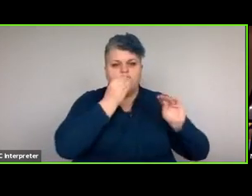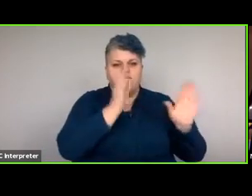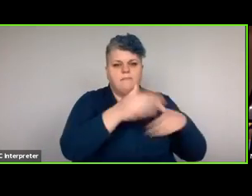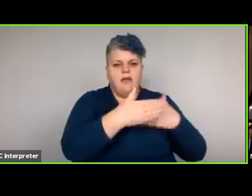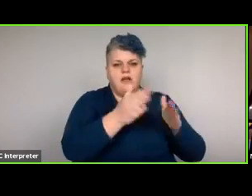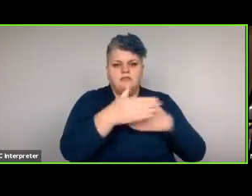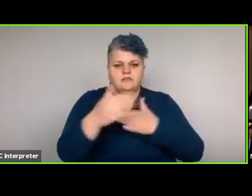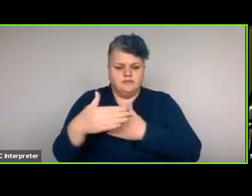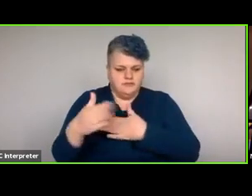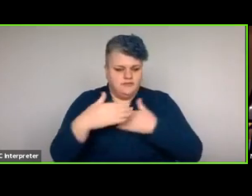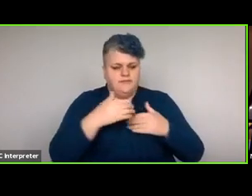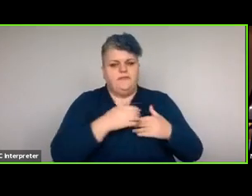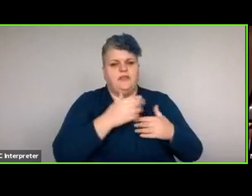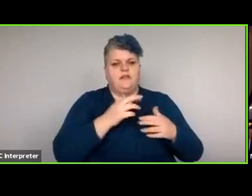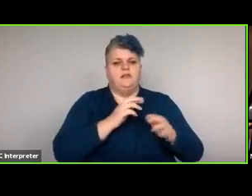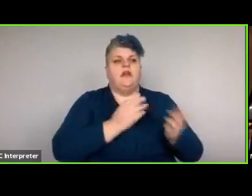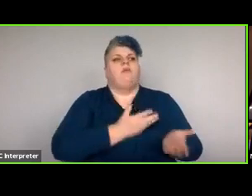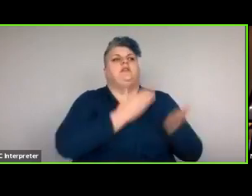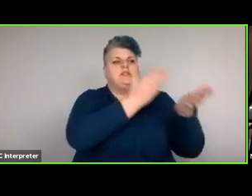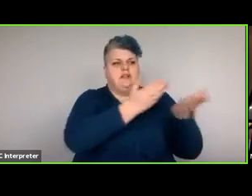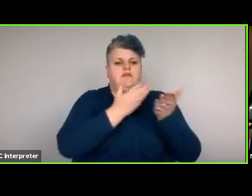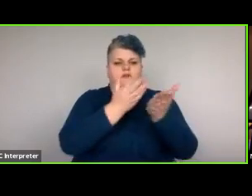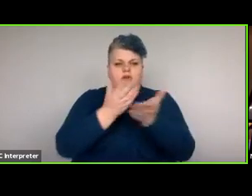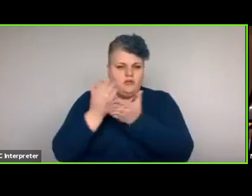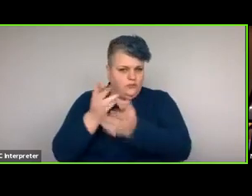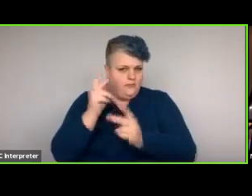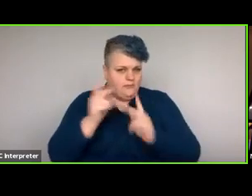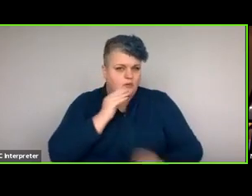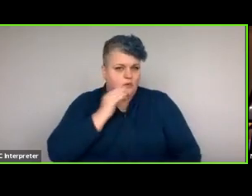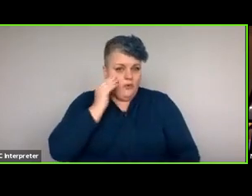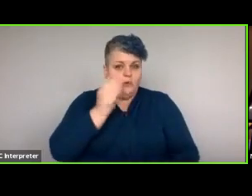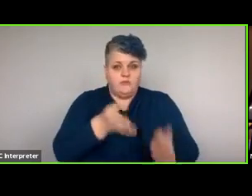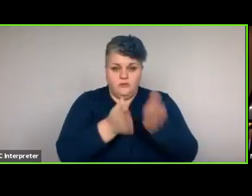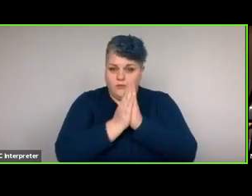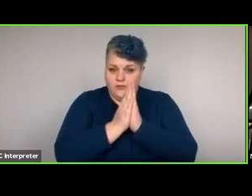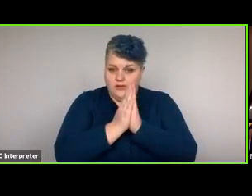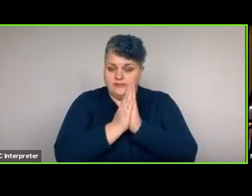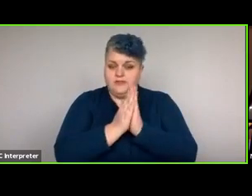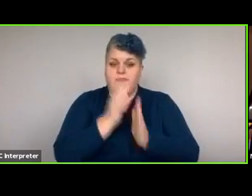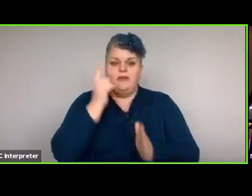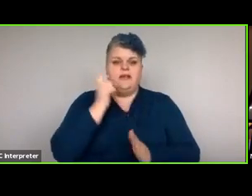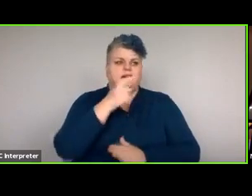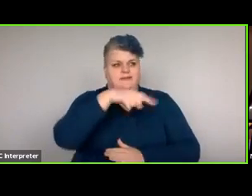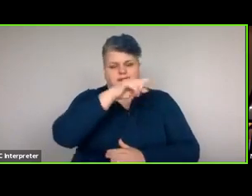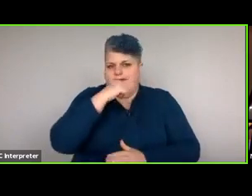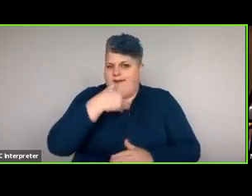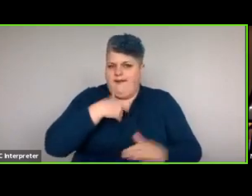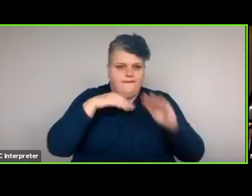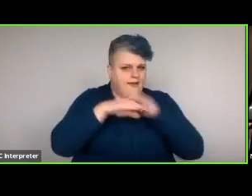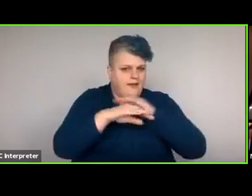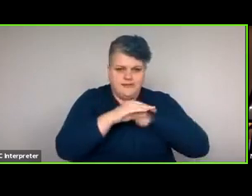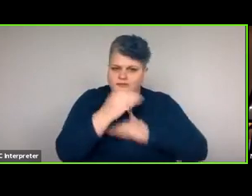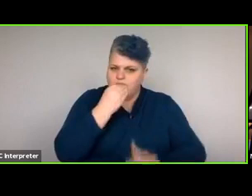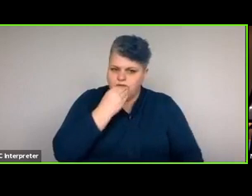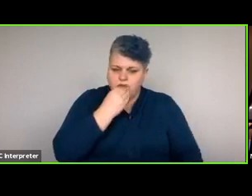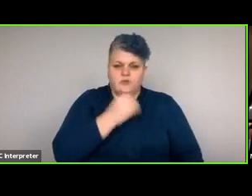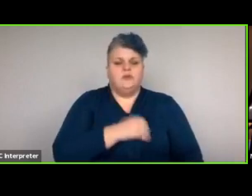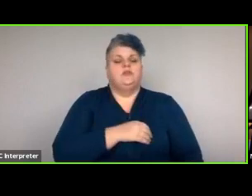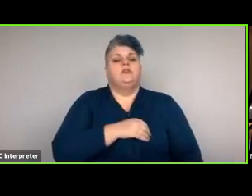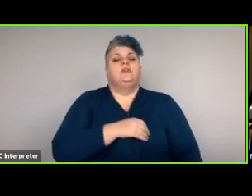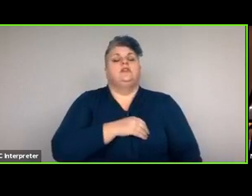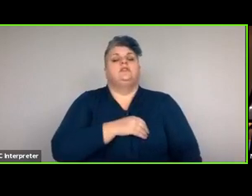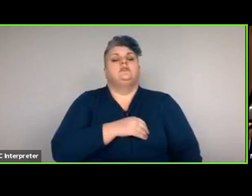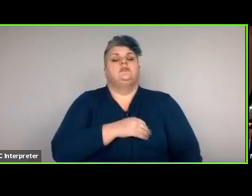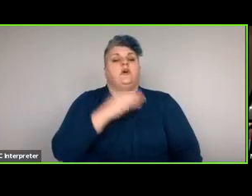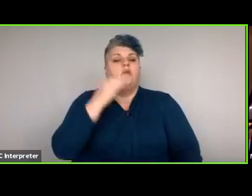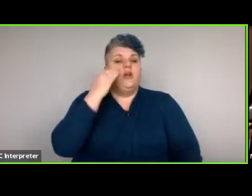we had hand delivered to people's homes who requested them because they didn't have access to food. So I know that the